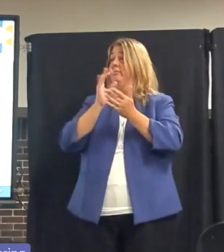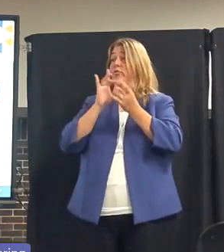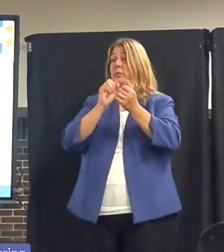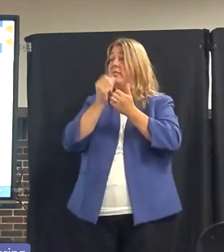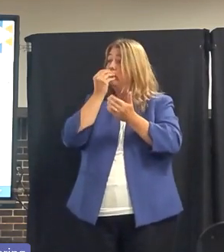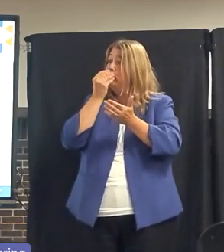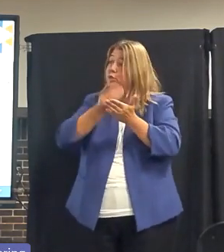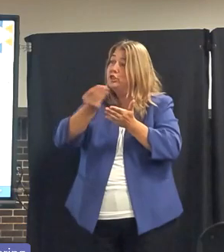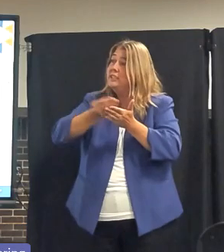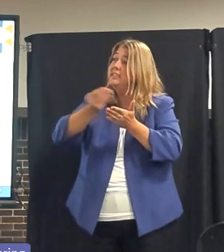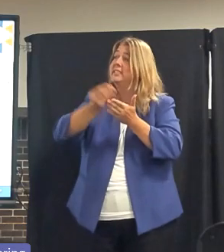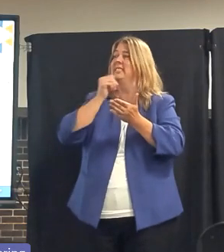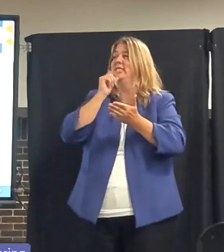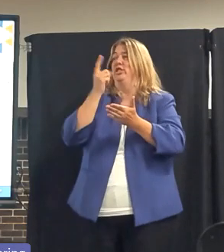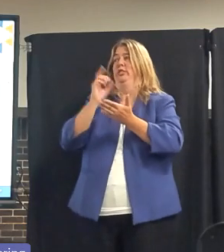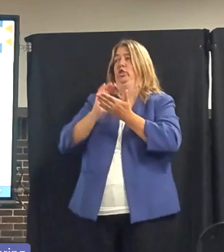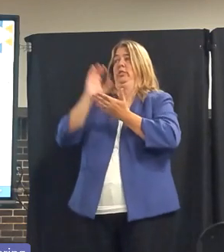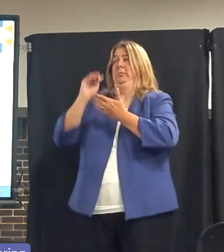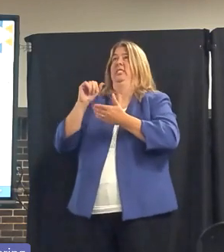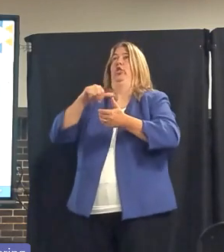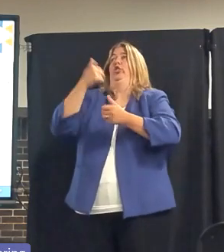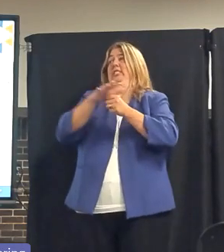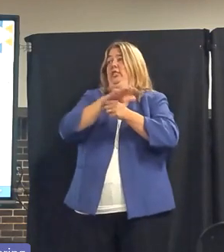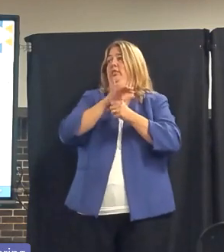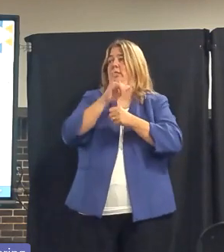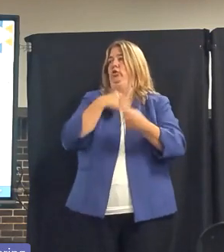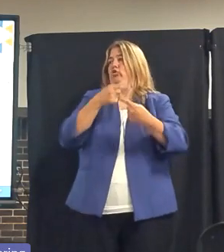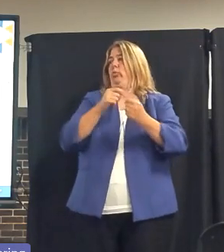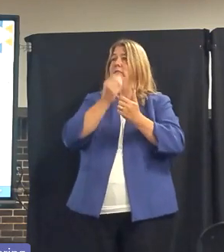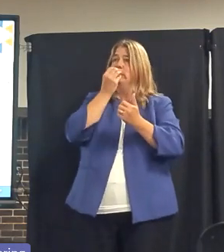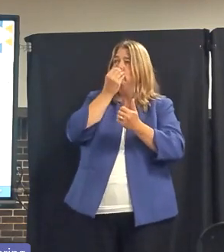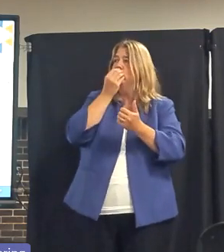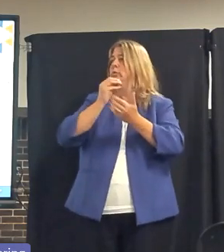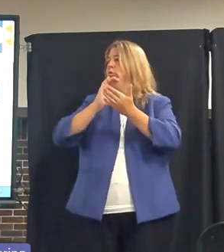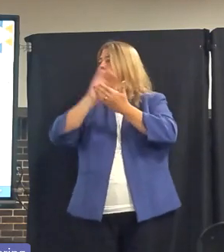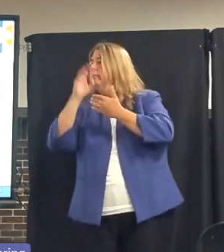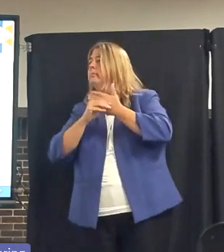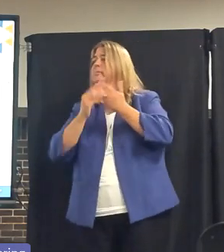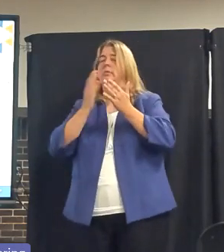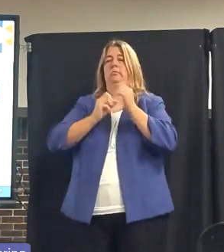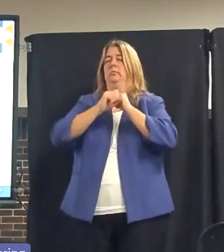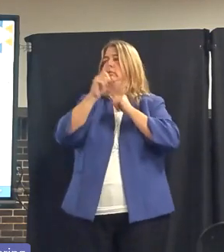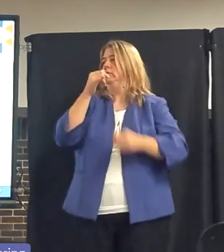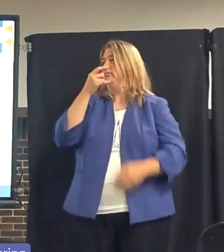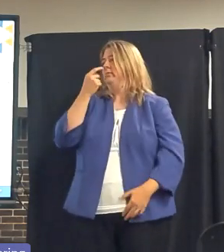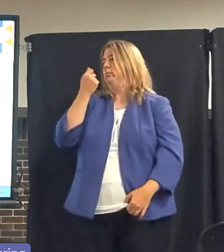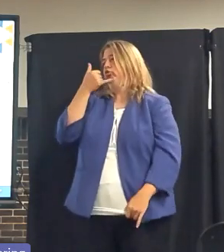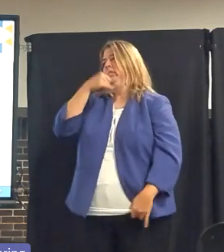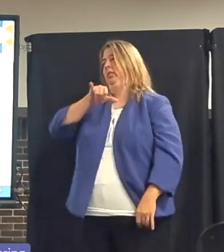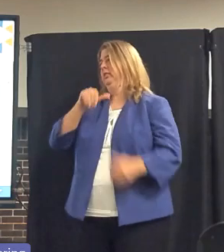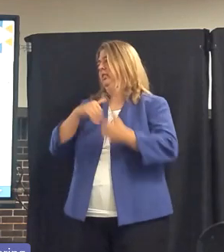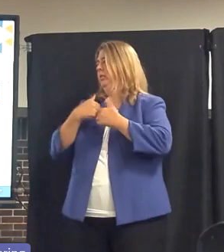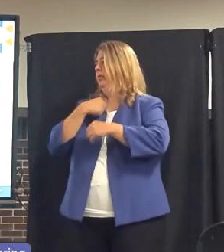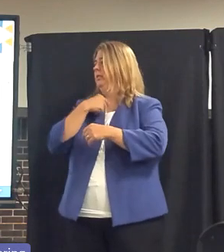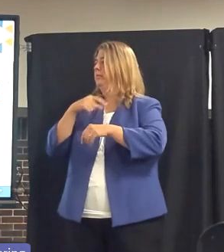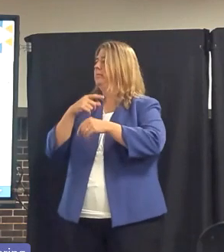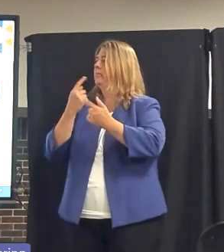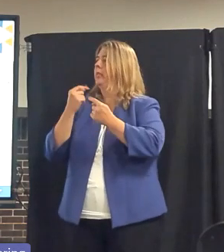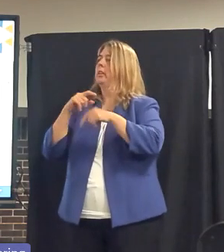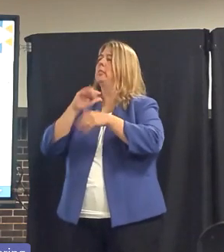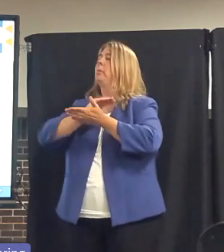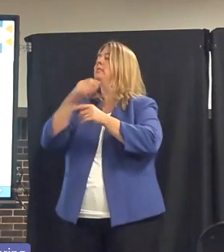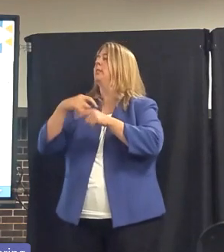improve this. And it's not just curriculum, it goes to food purchasing. It impacts various areas of the school. And